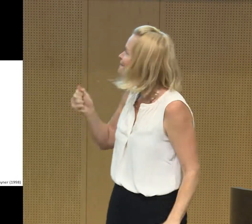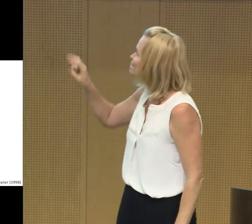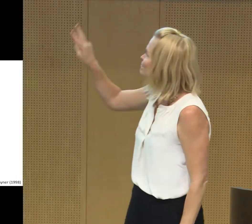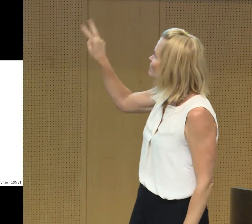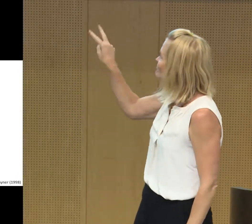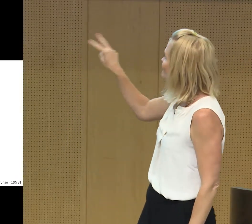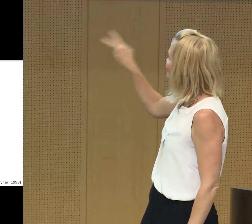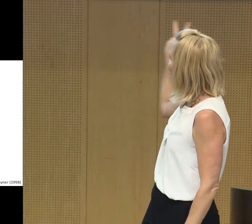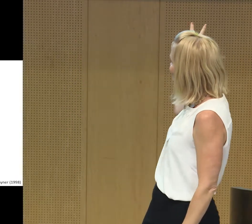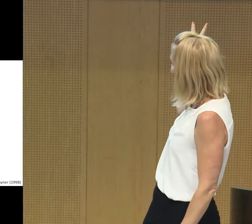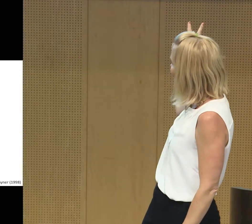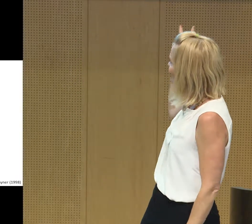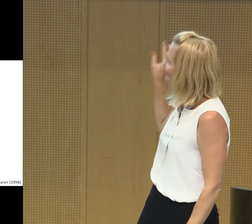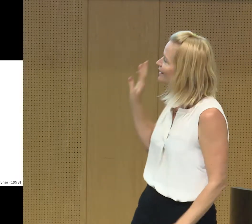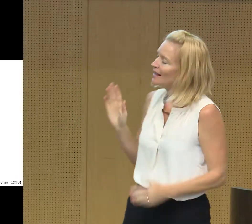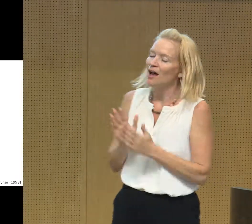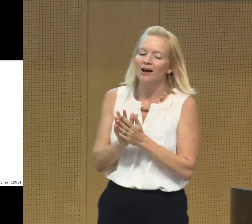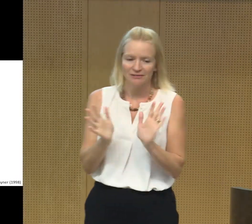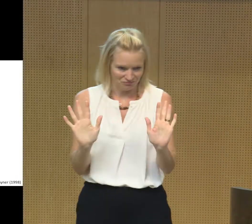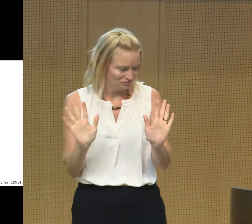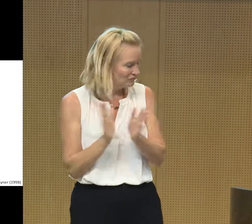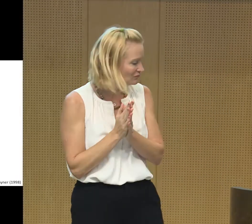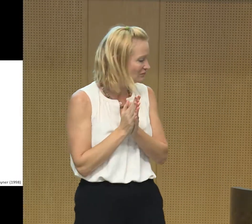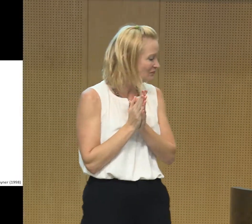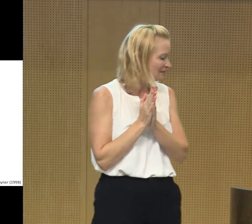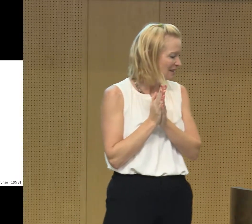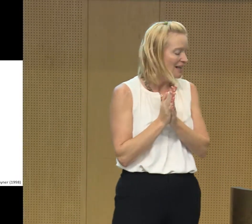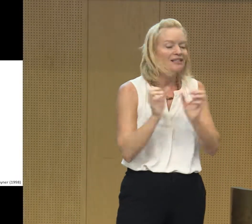So your eyes move very quickly across a line of text.